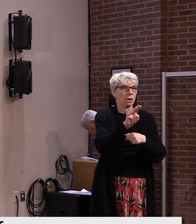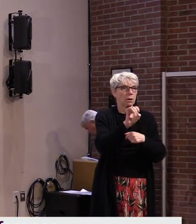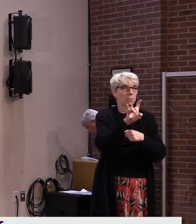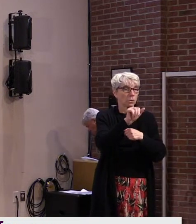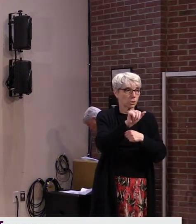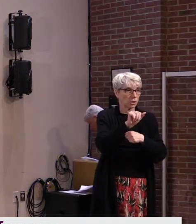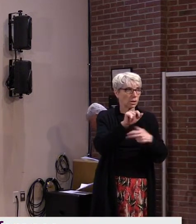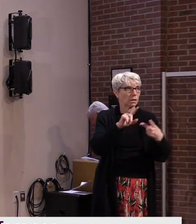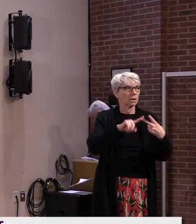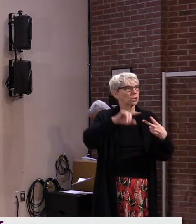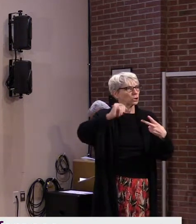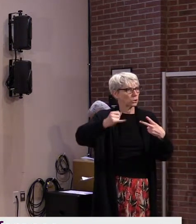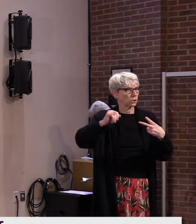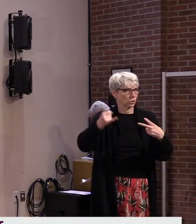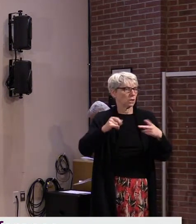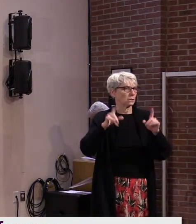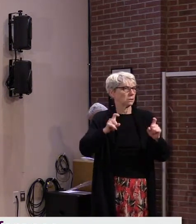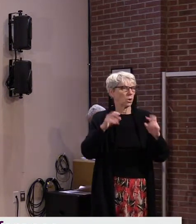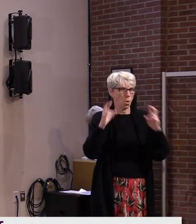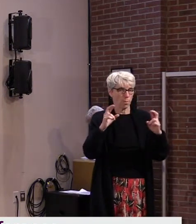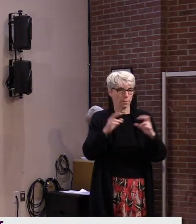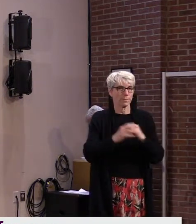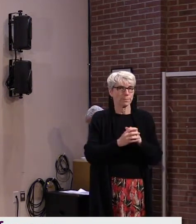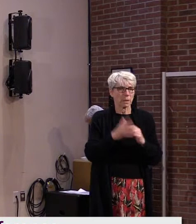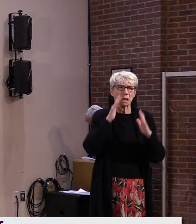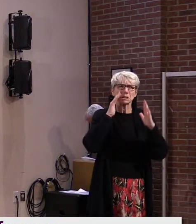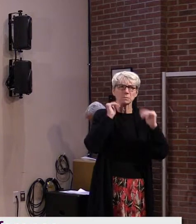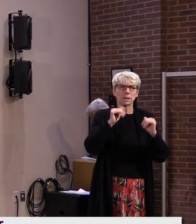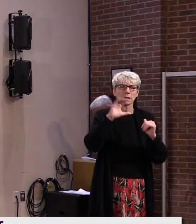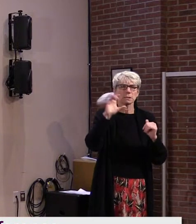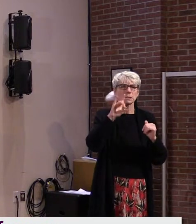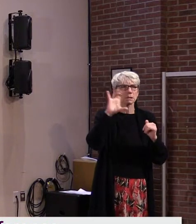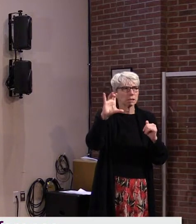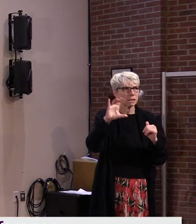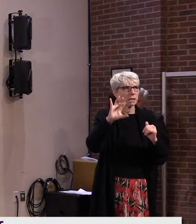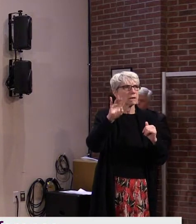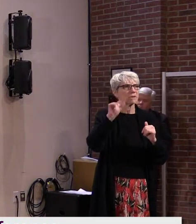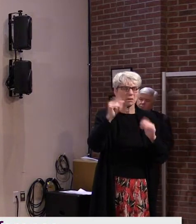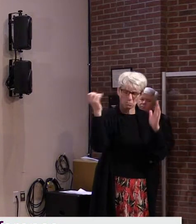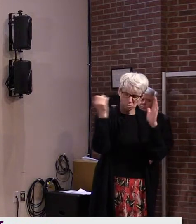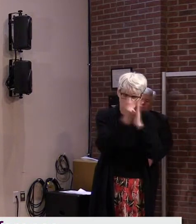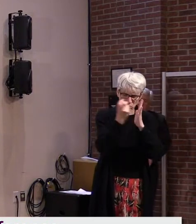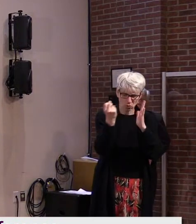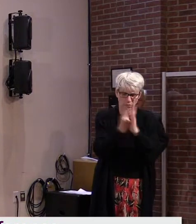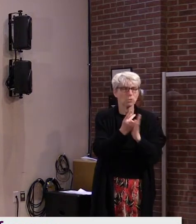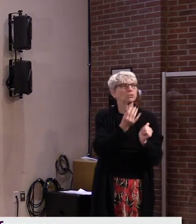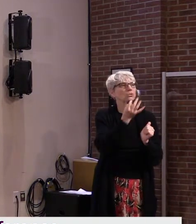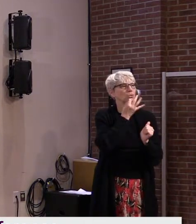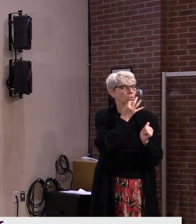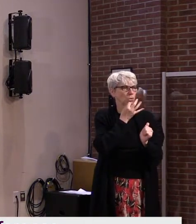I anticipate the answer will be yes for both. It's just a matter of the timing.